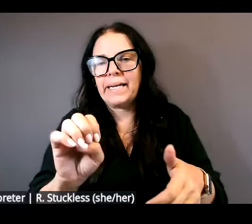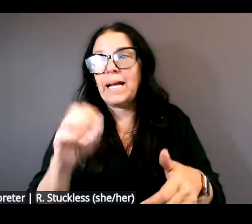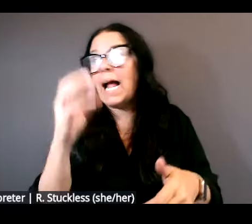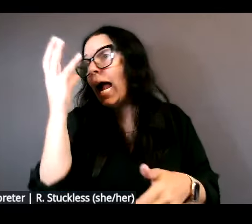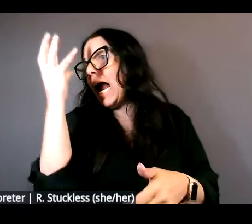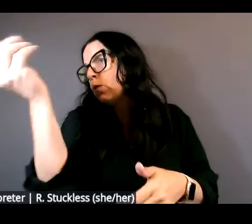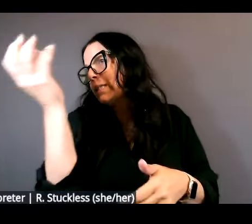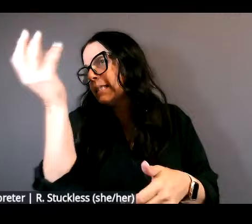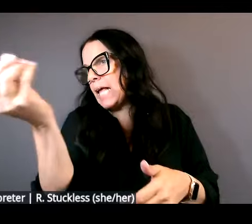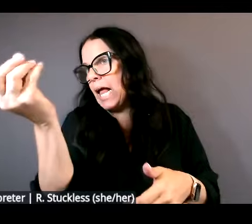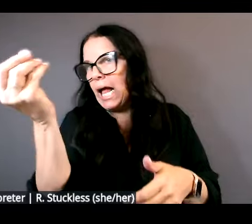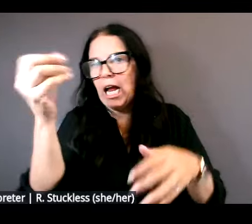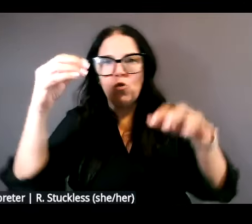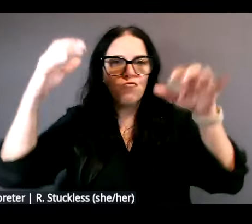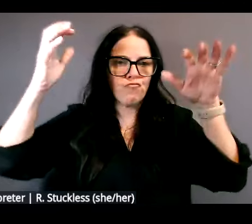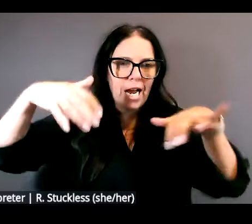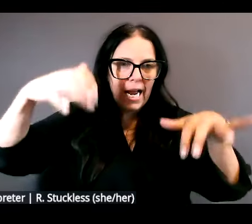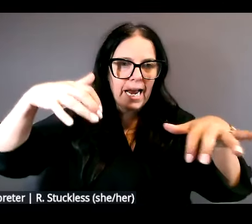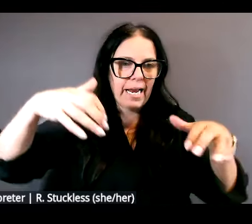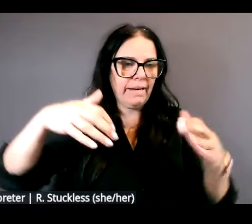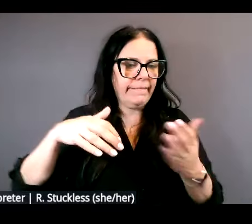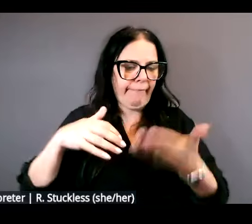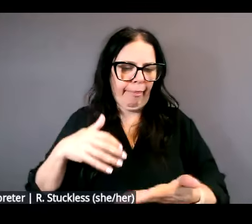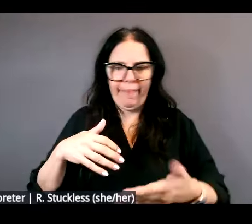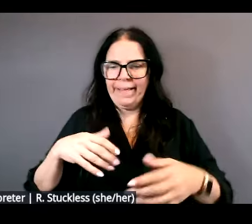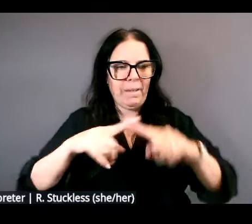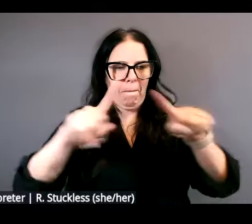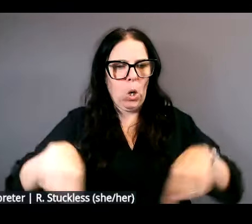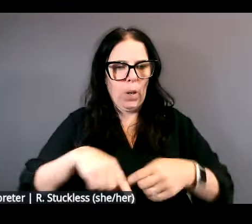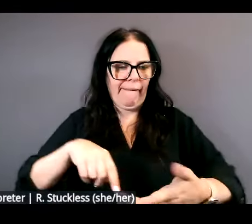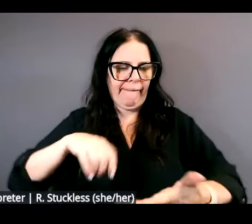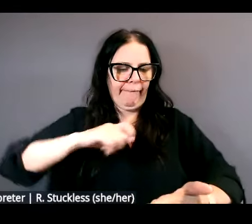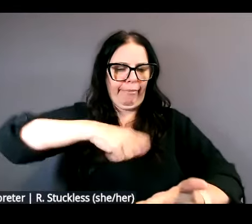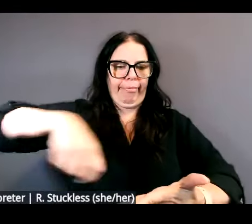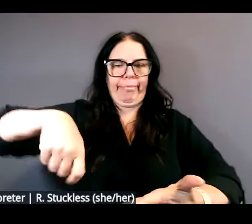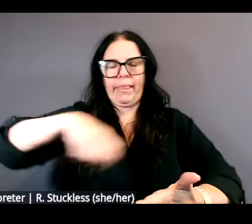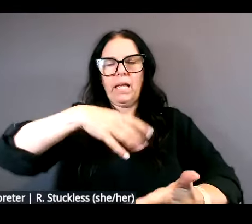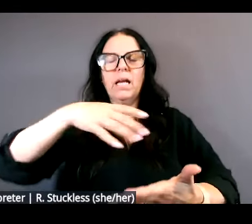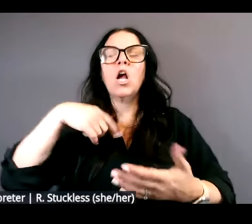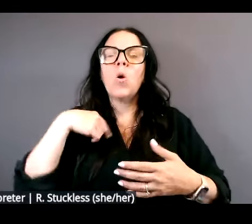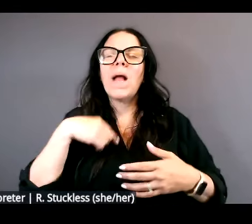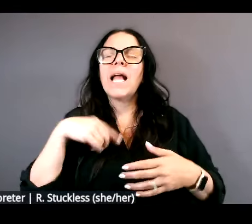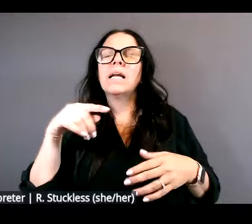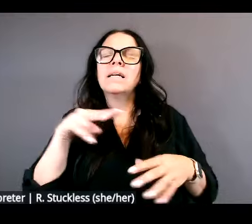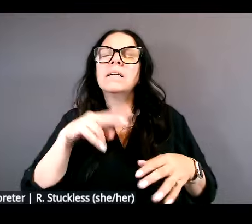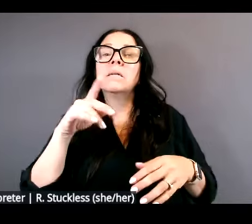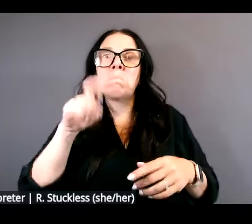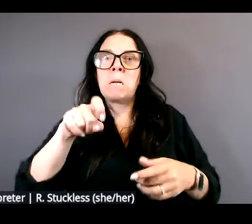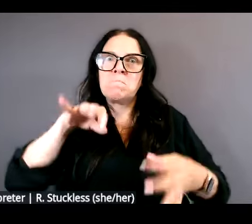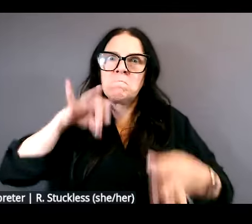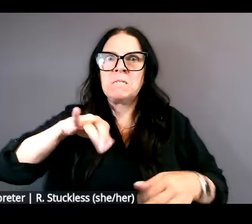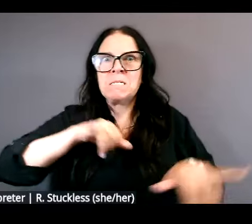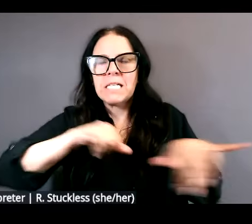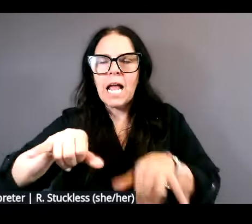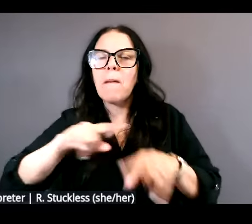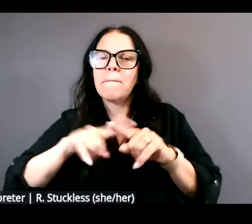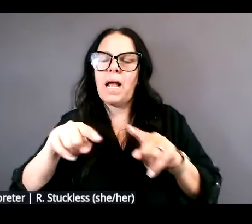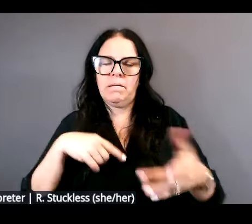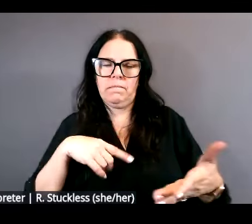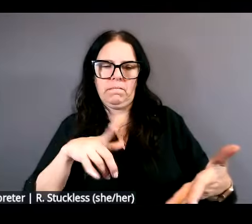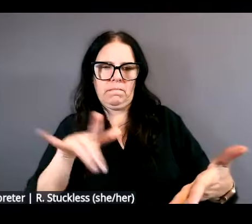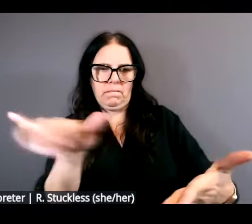we use this exact same standard to match the version that you have in front of you to the